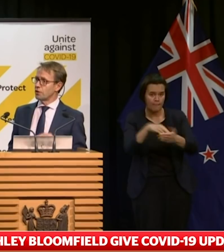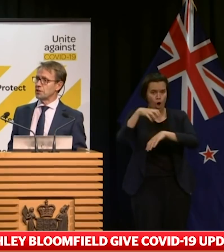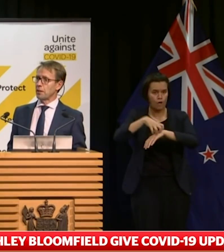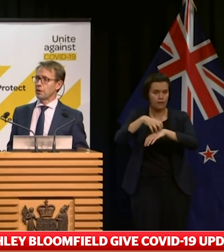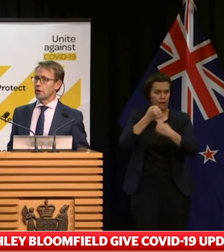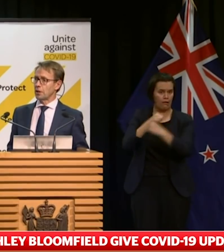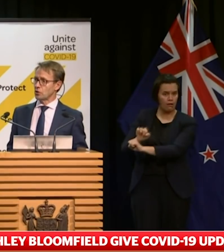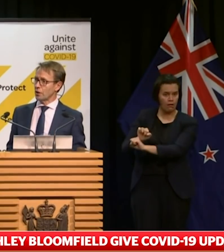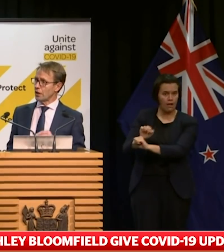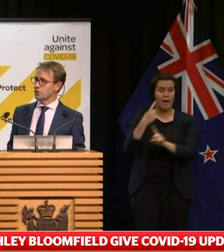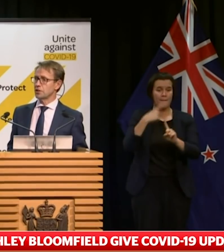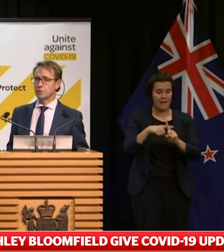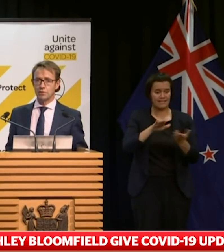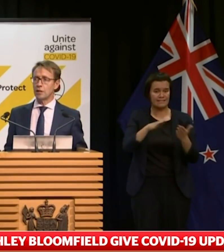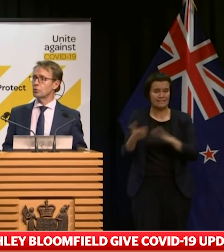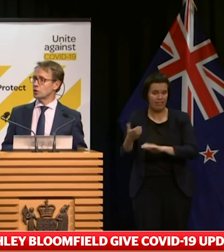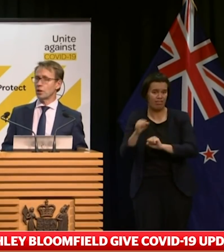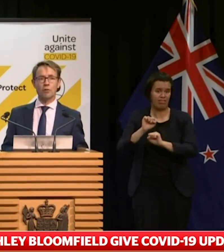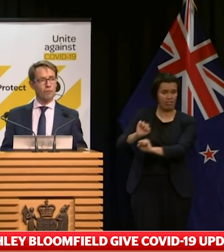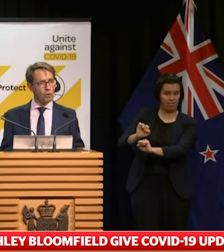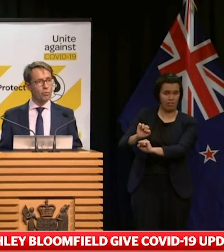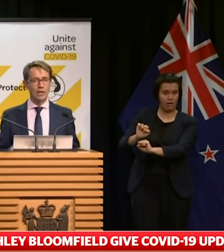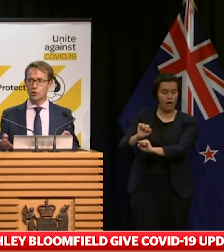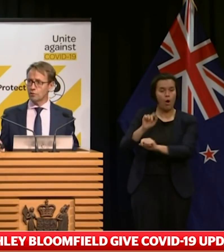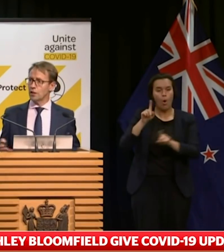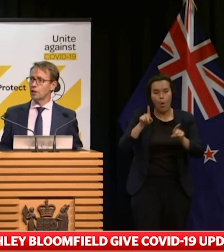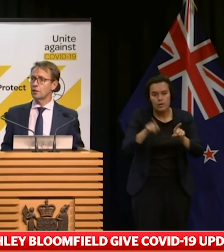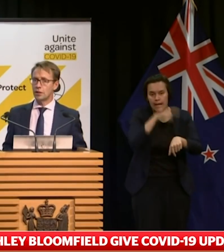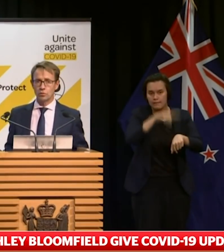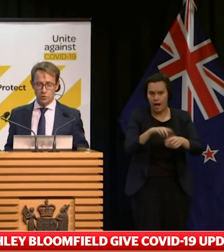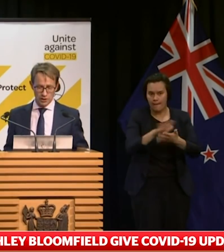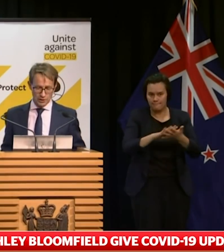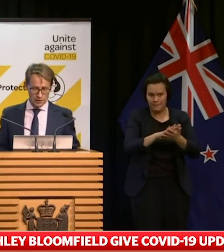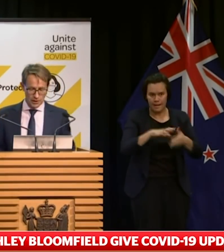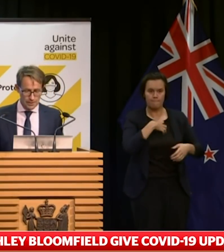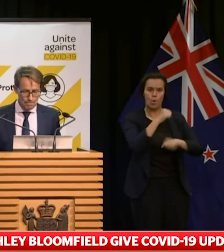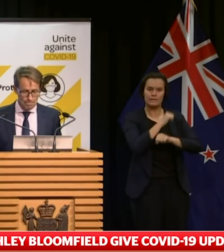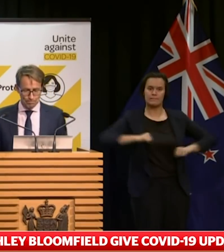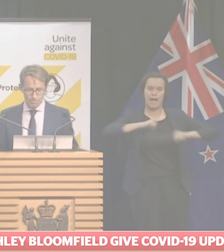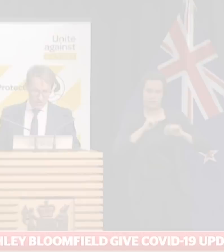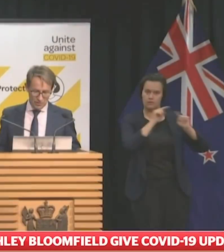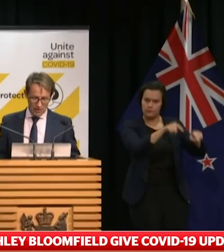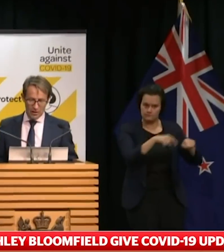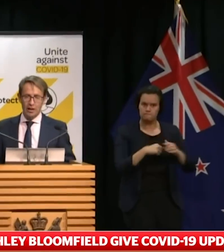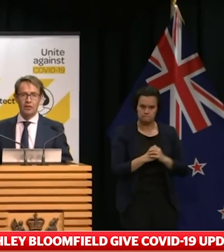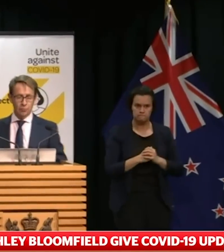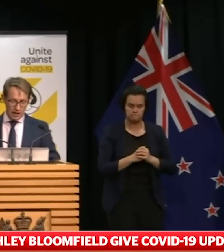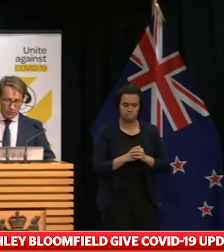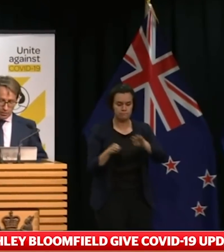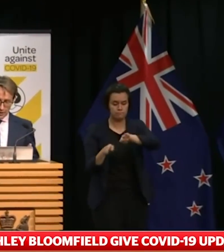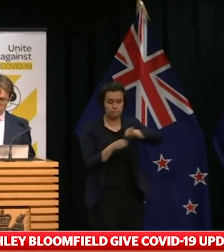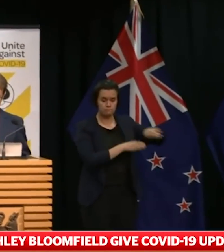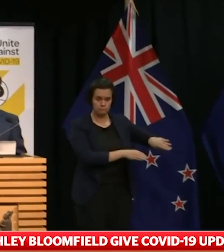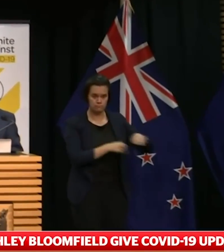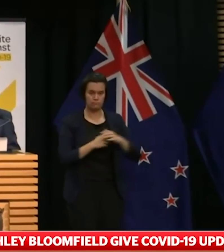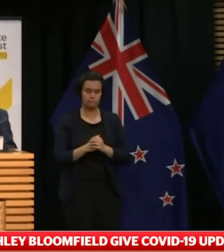also frees up and makes sure our health system is available to deliver the full range of care that all New Zealanders need. There are